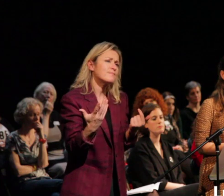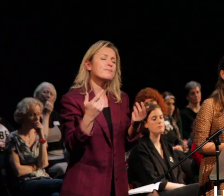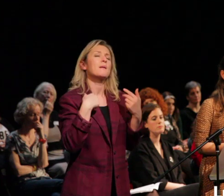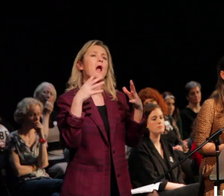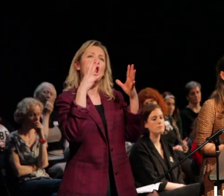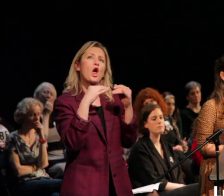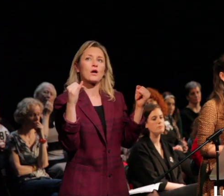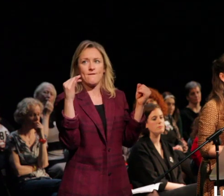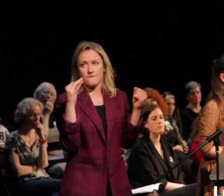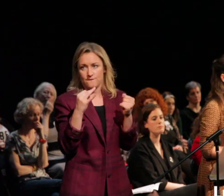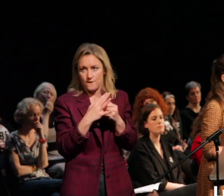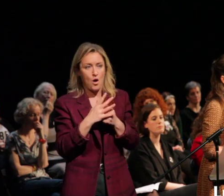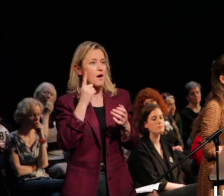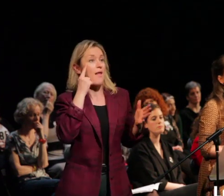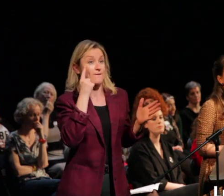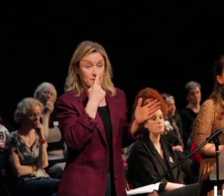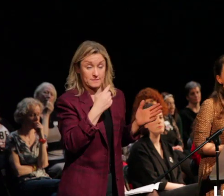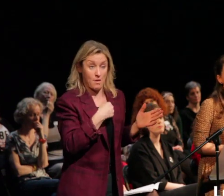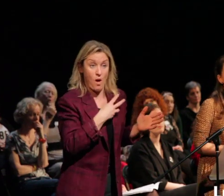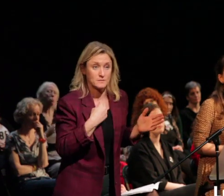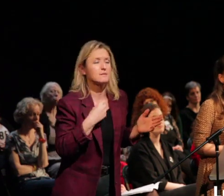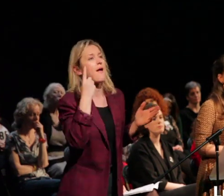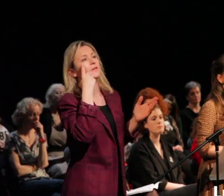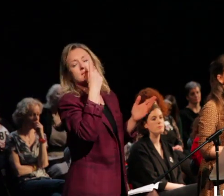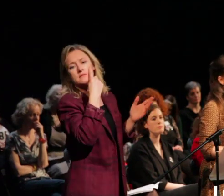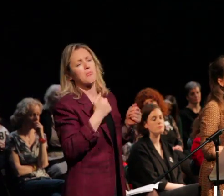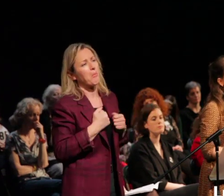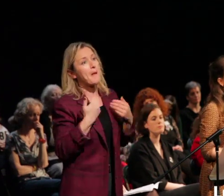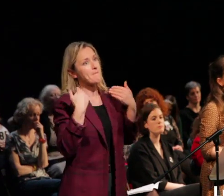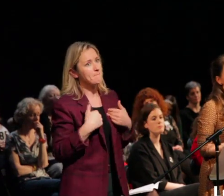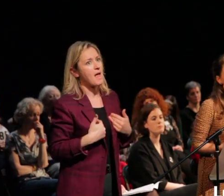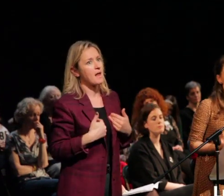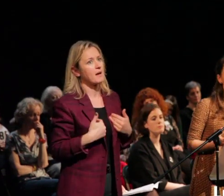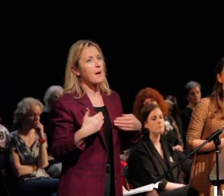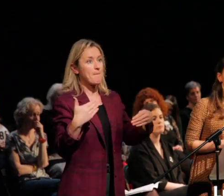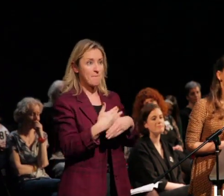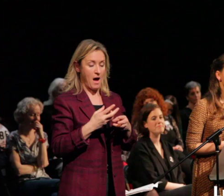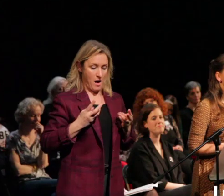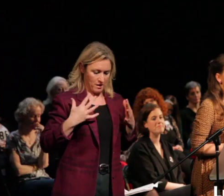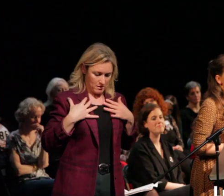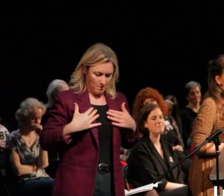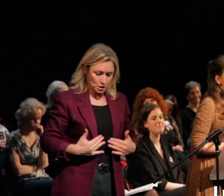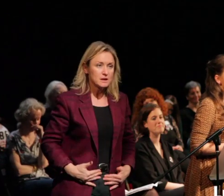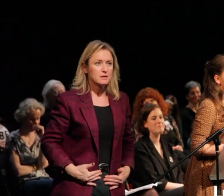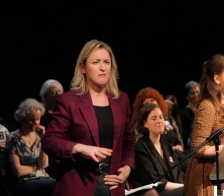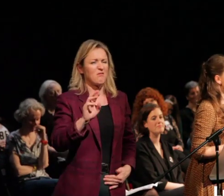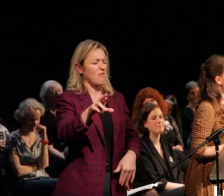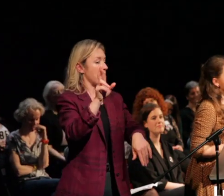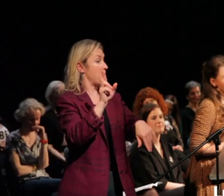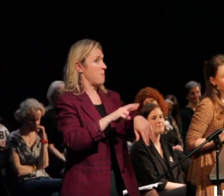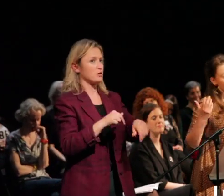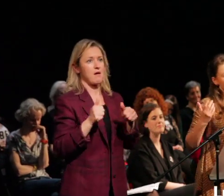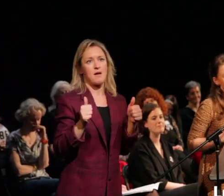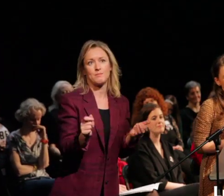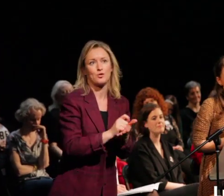scientifically proven evidence that men are somehow biologically better disposed to write plays, or to